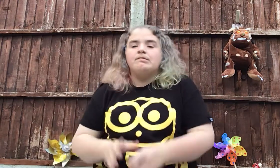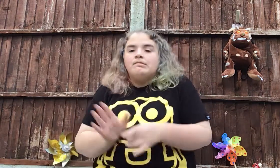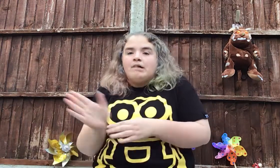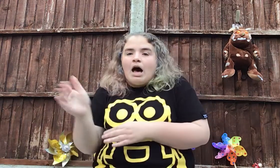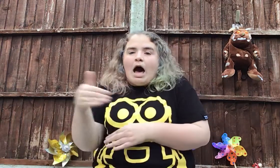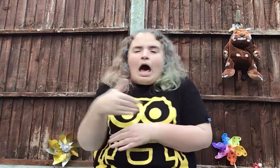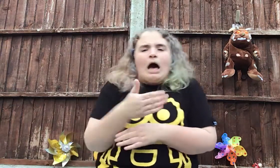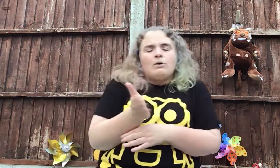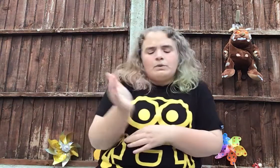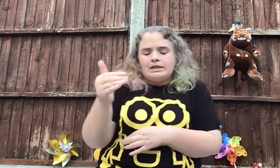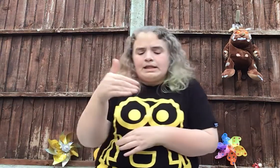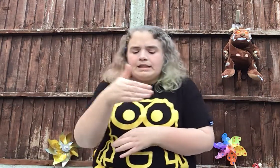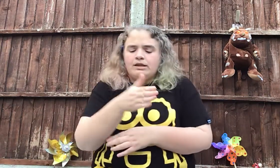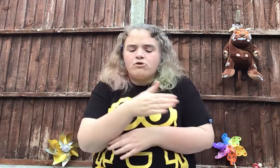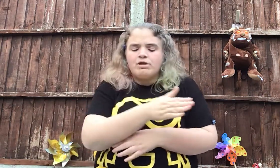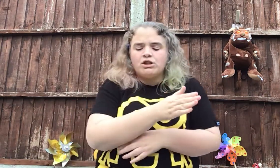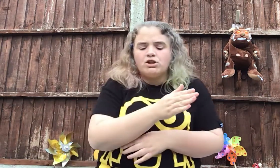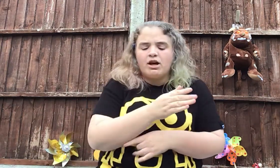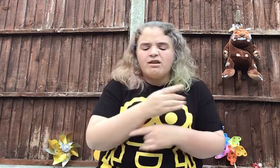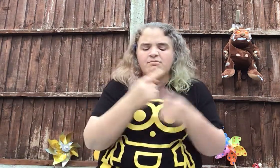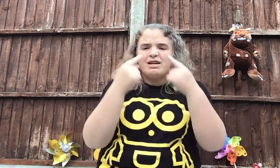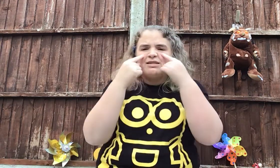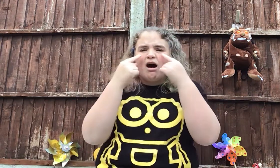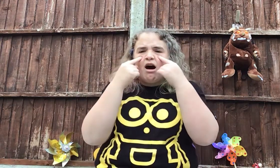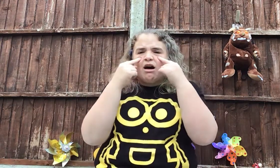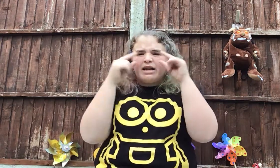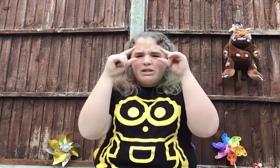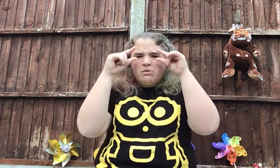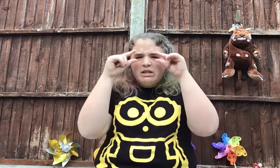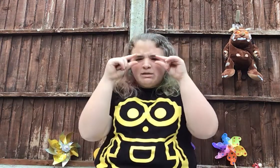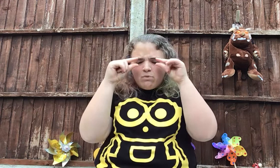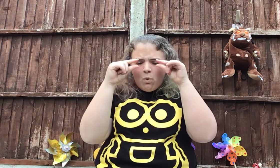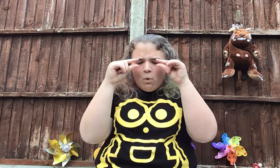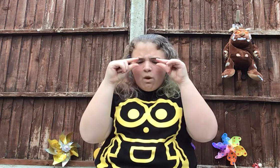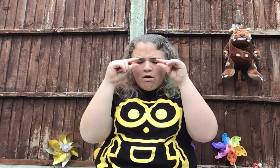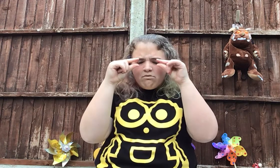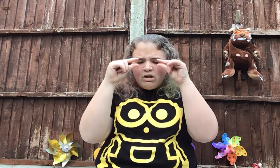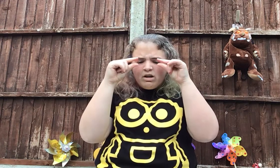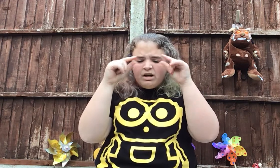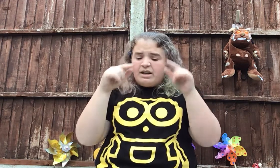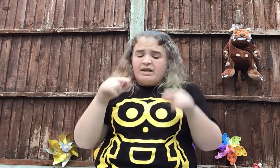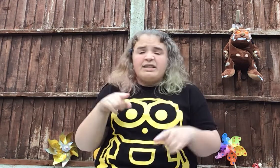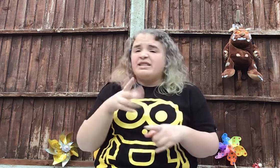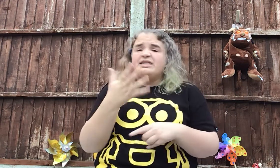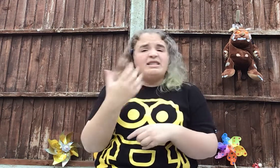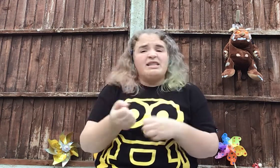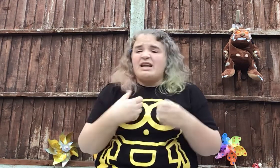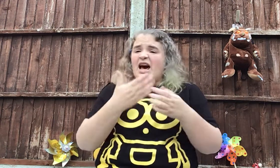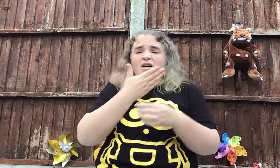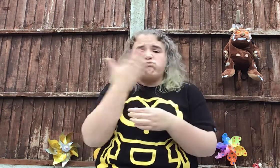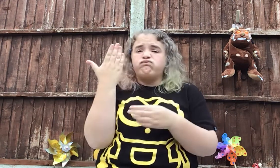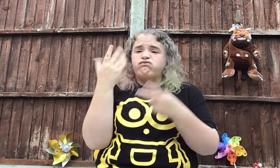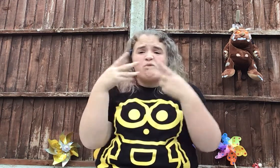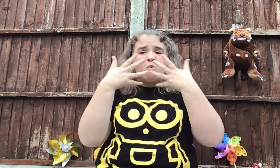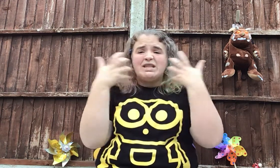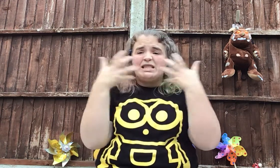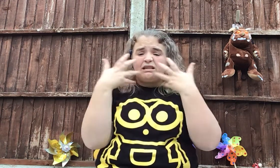Out slid the creature. His eyes were small. and he didn't have